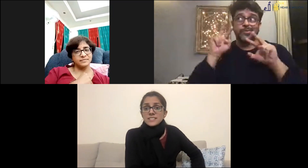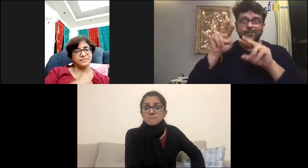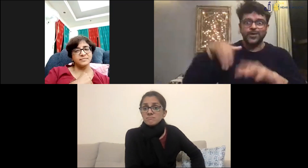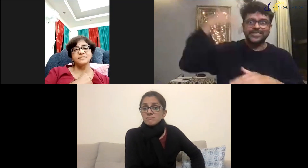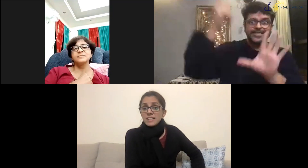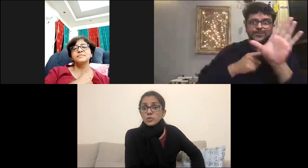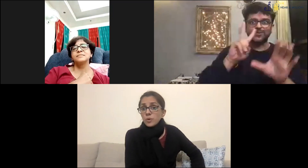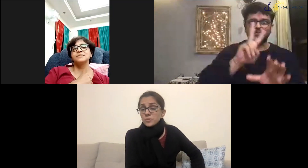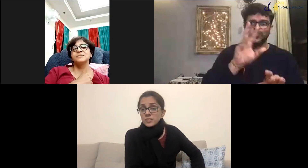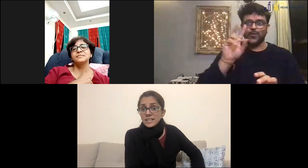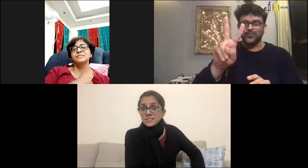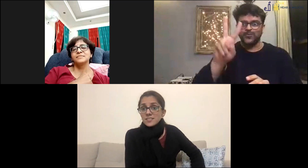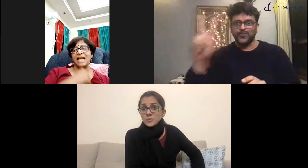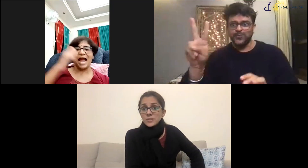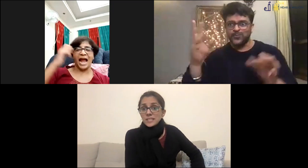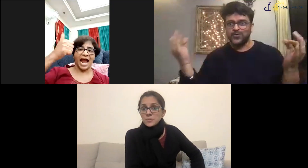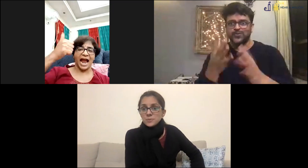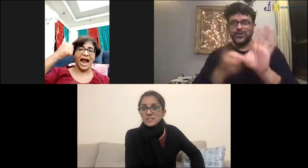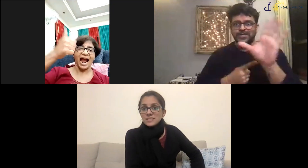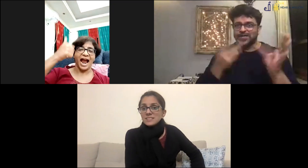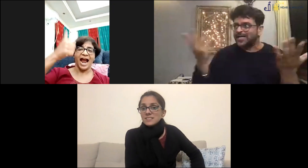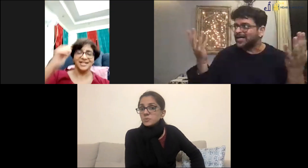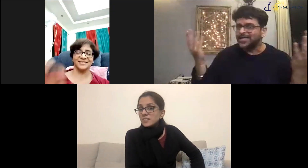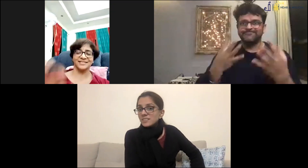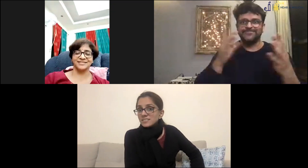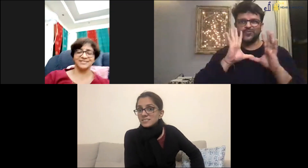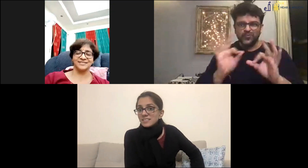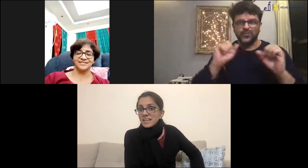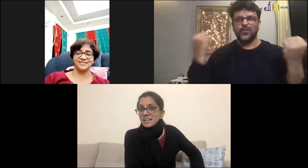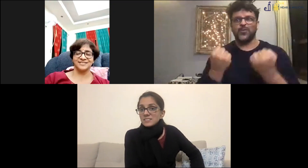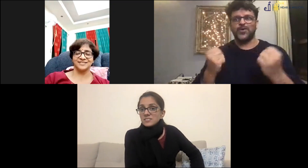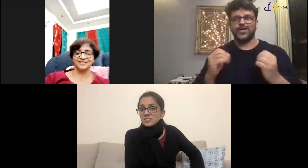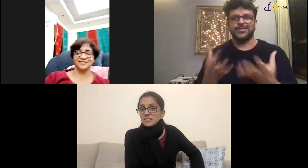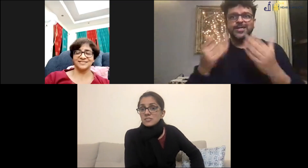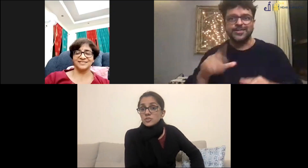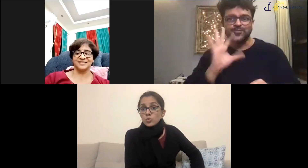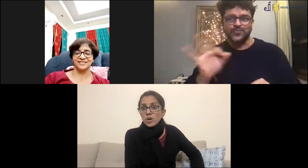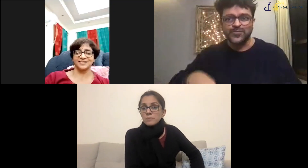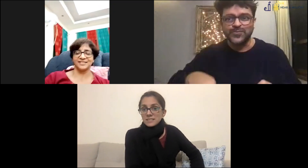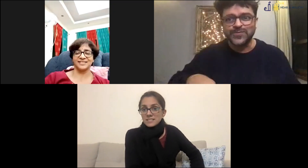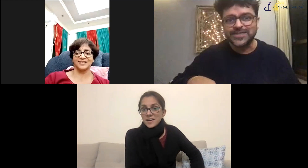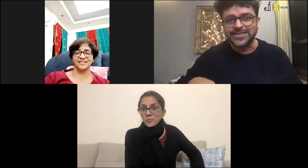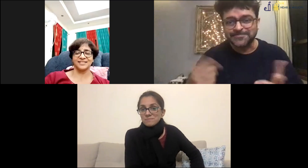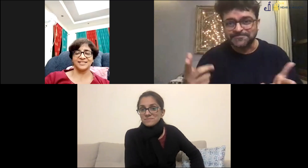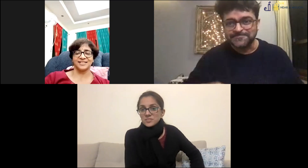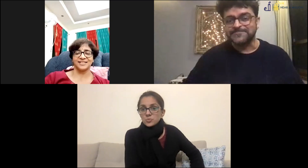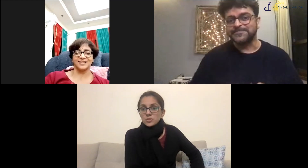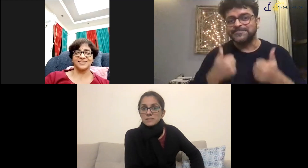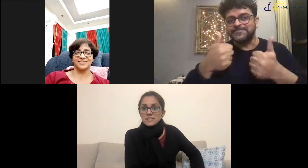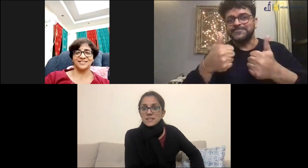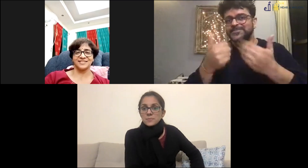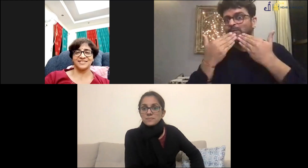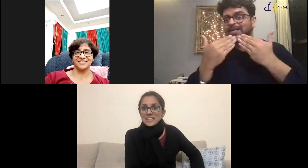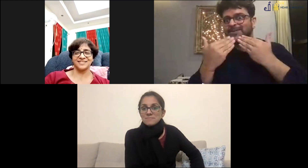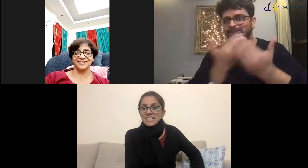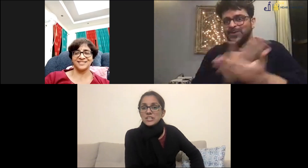That's it. I look forward to the next year, 2022, the new year, and the true work begins now. True work begins